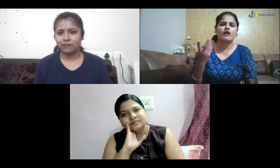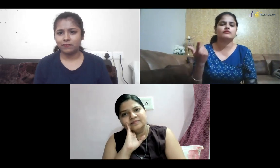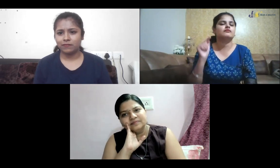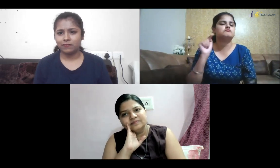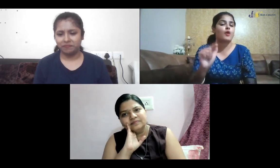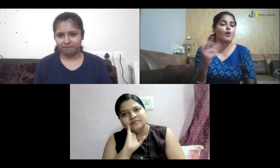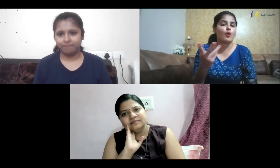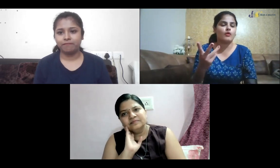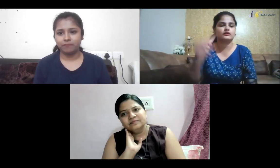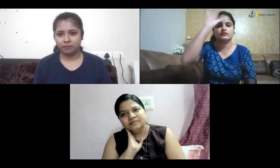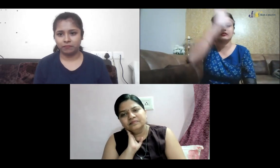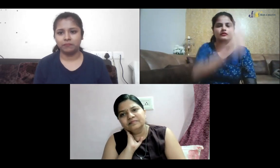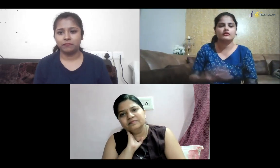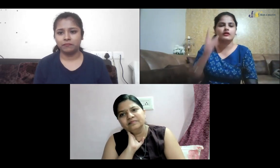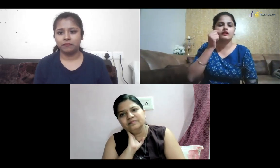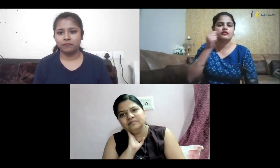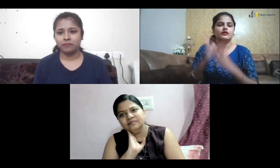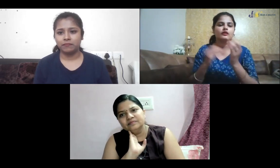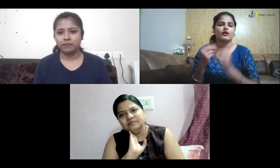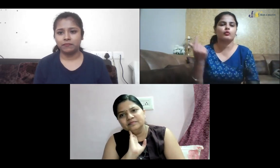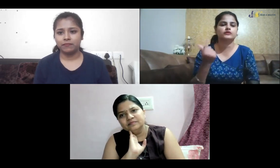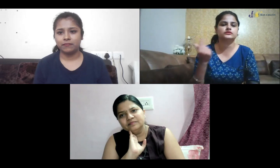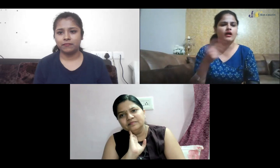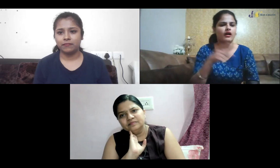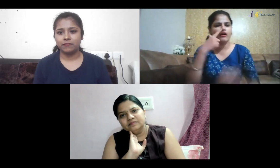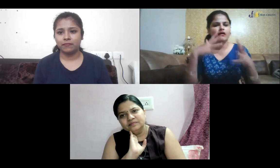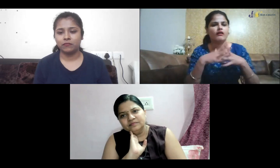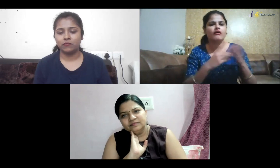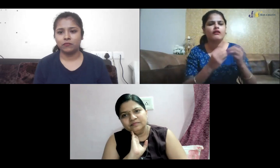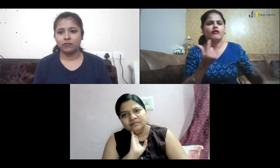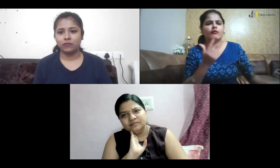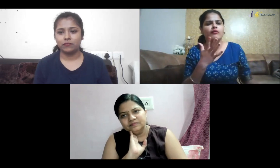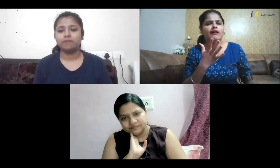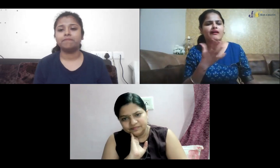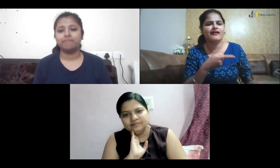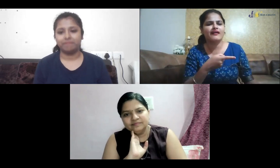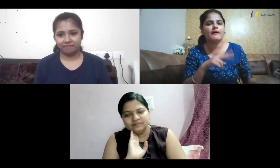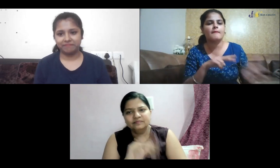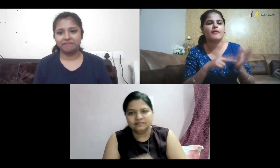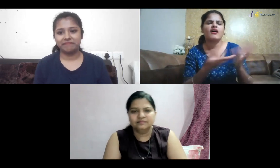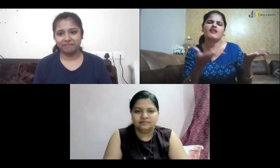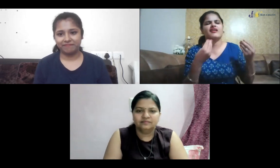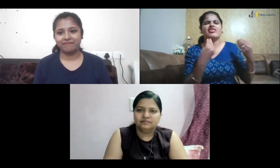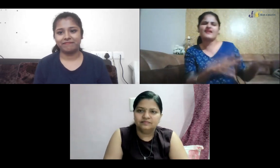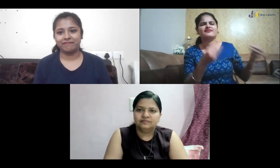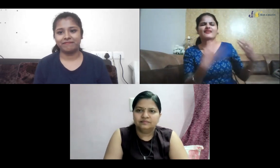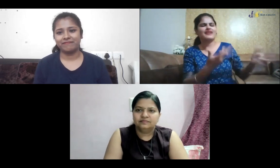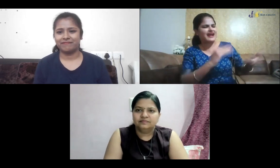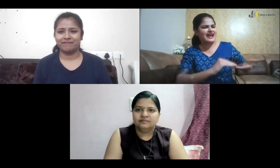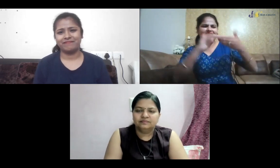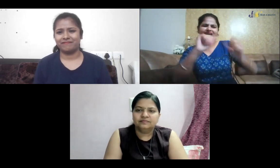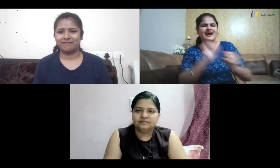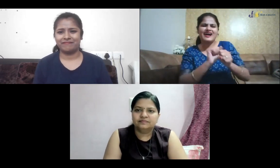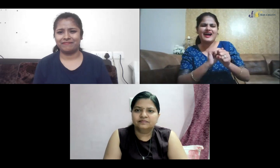reasons. Why boys are studying, they are studying for higher, they are doing their higher studies,